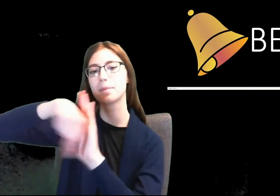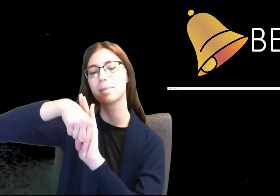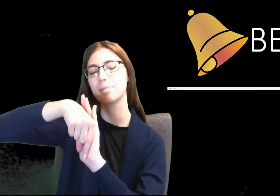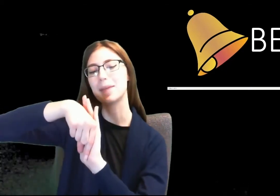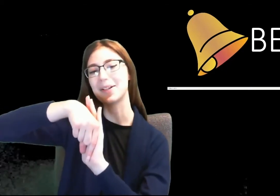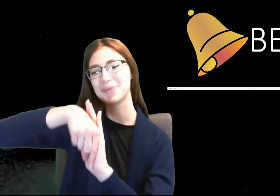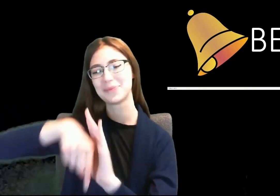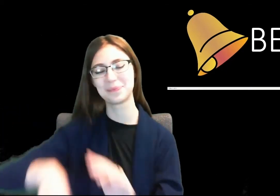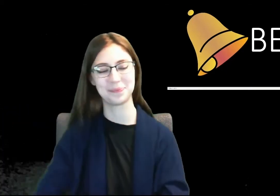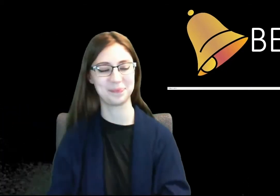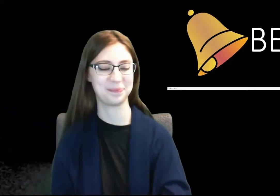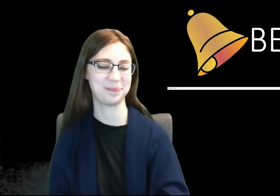Bell.